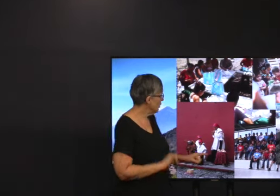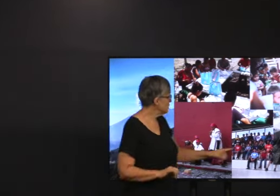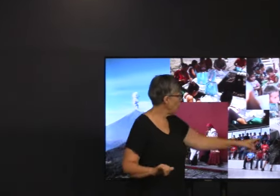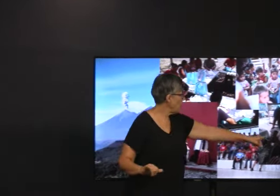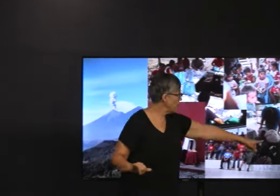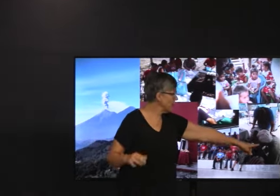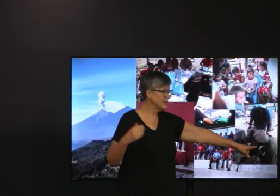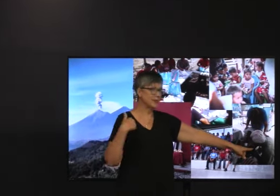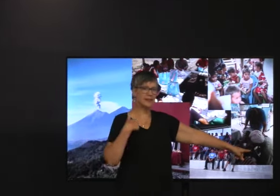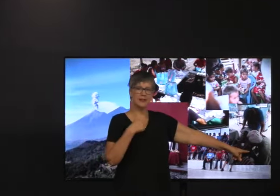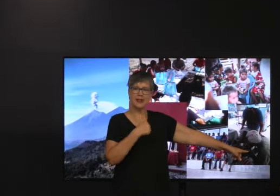But also,